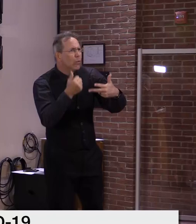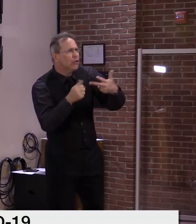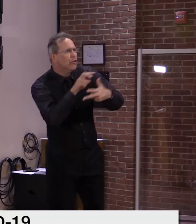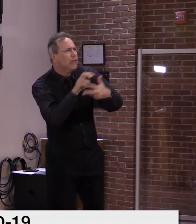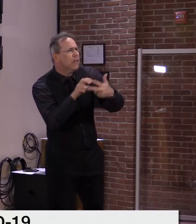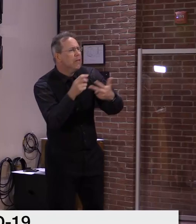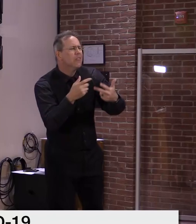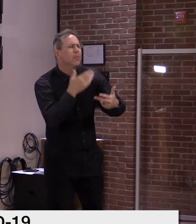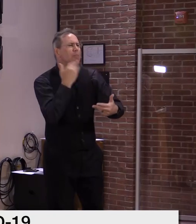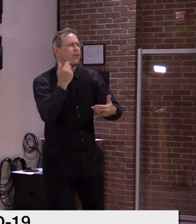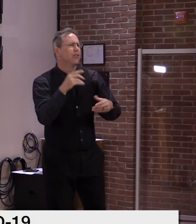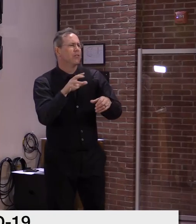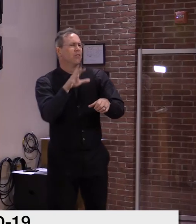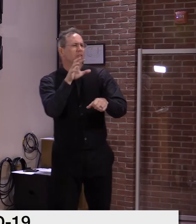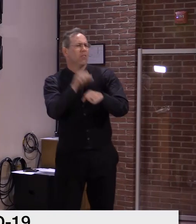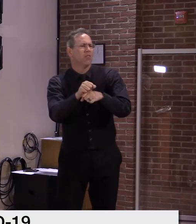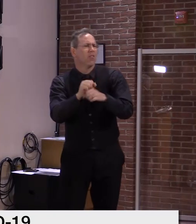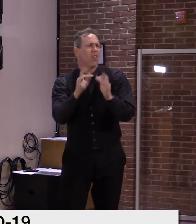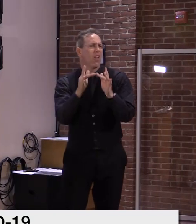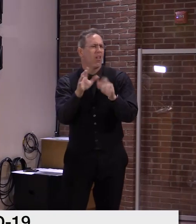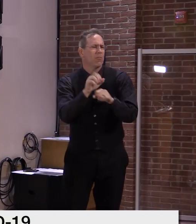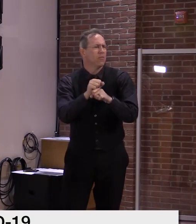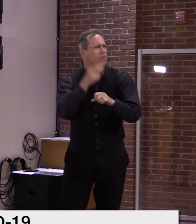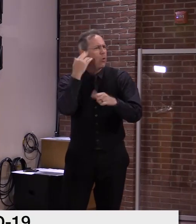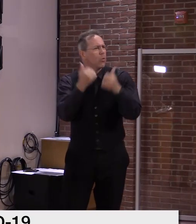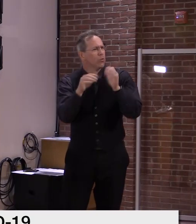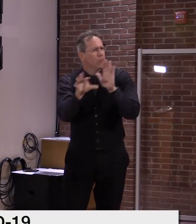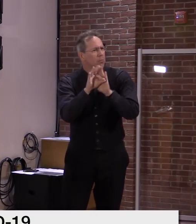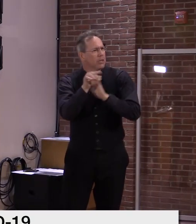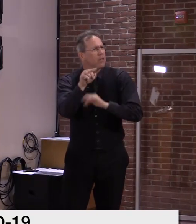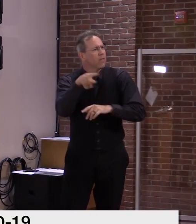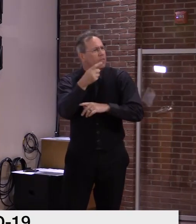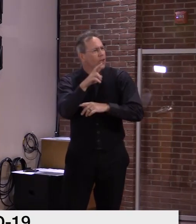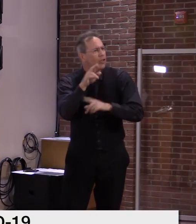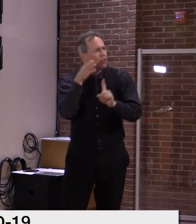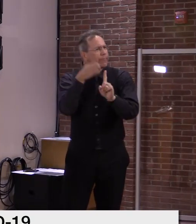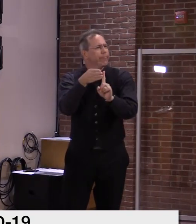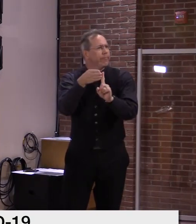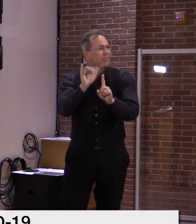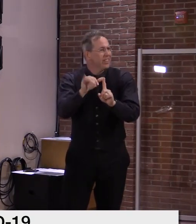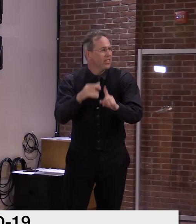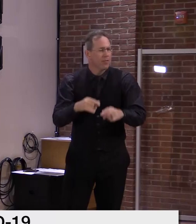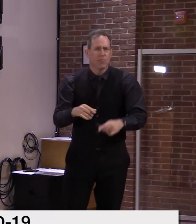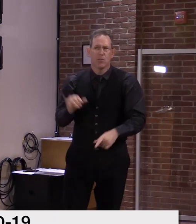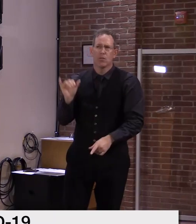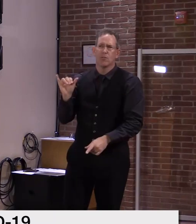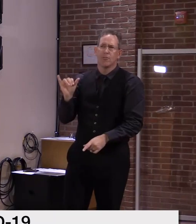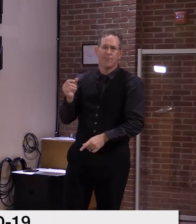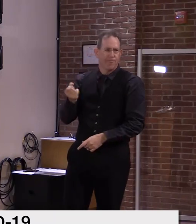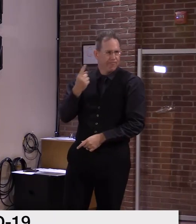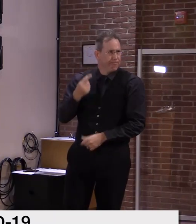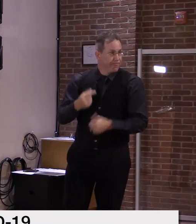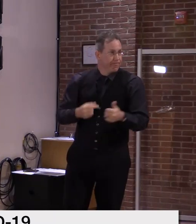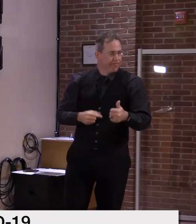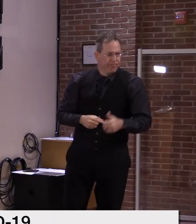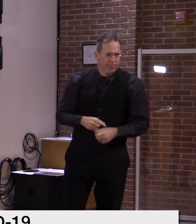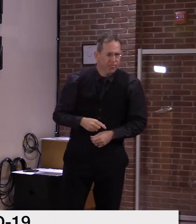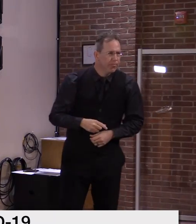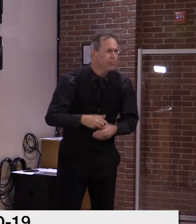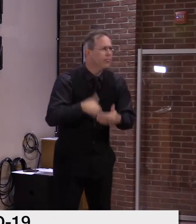online. That's it for me. Thank you. All right. We'll now go to the phone, starting with Stuart